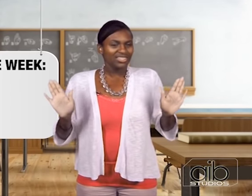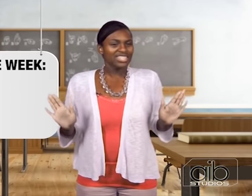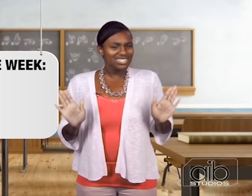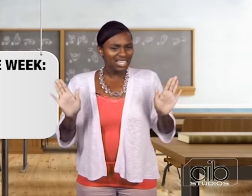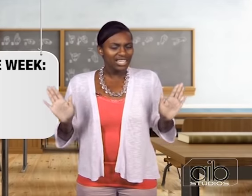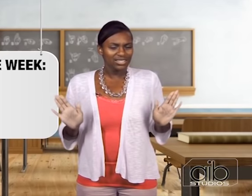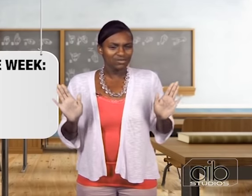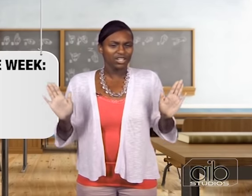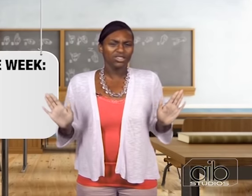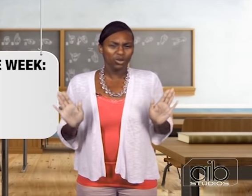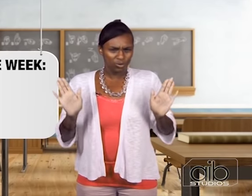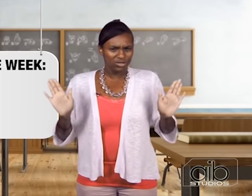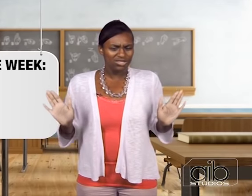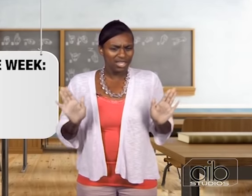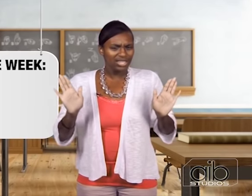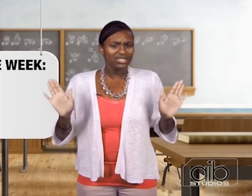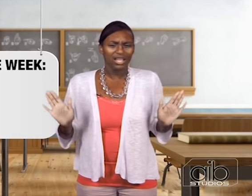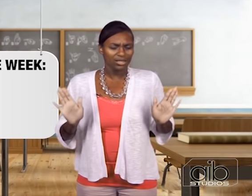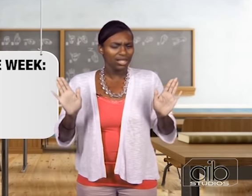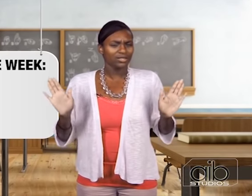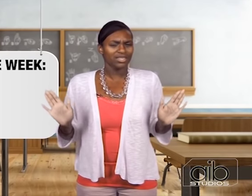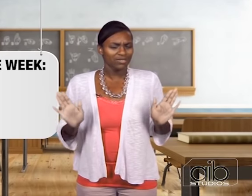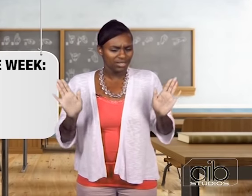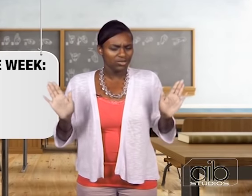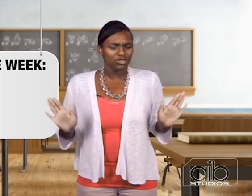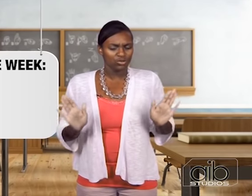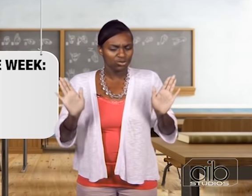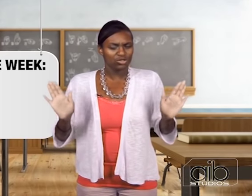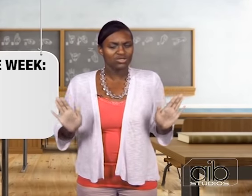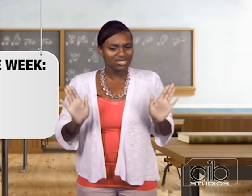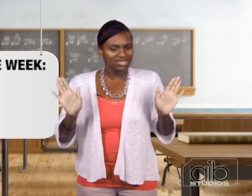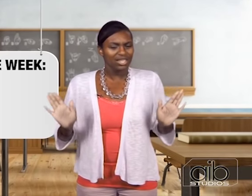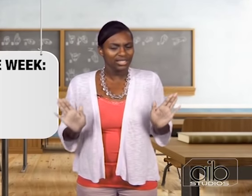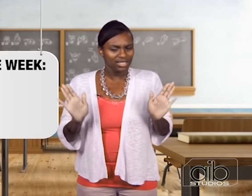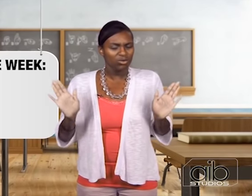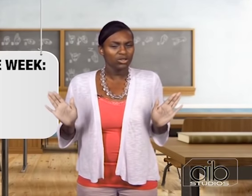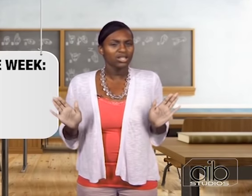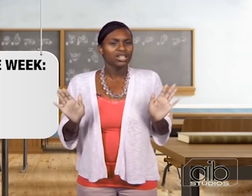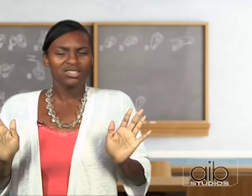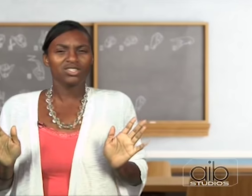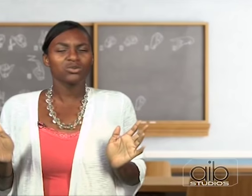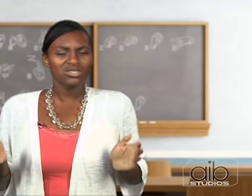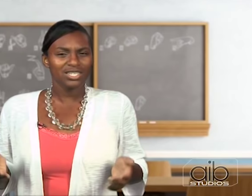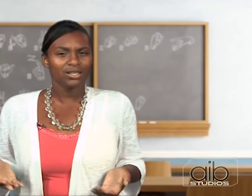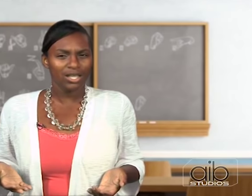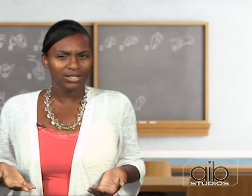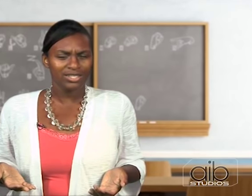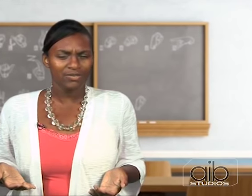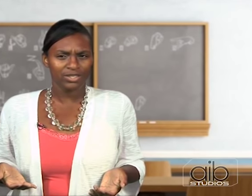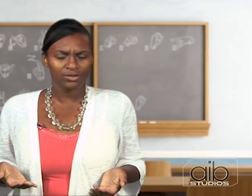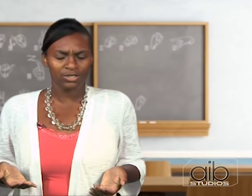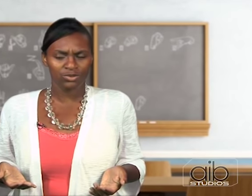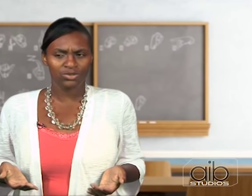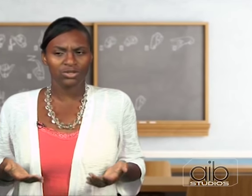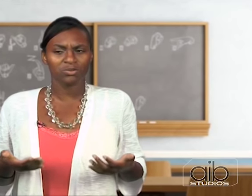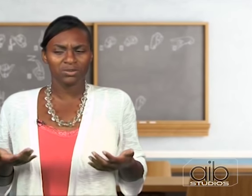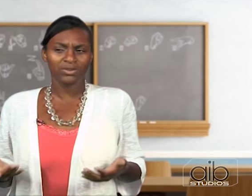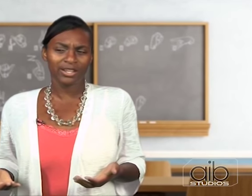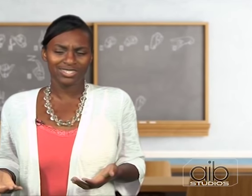This sign is a very older sign. Not a lot of deaf individuals use this sign anymore. So you will see a lot of deaf individuals or people that are in the